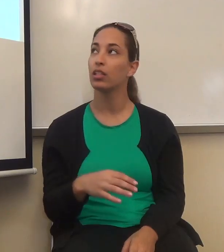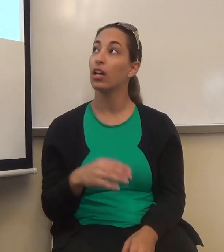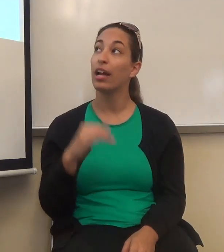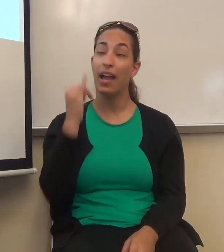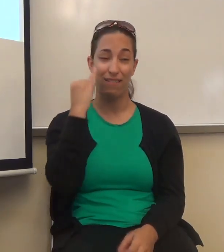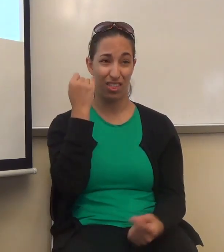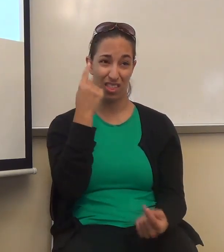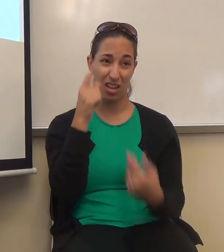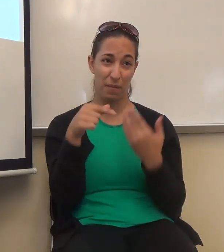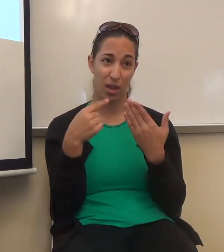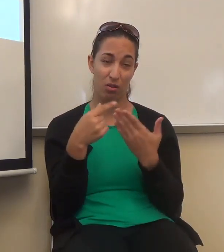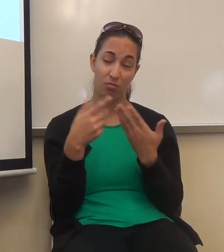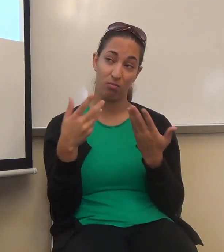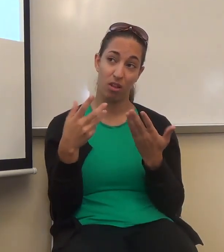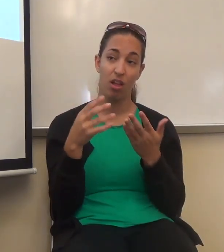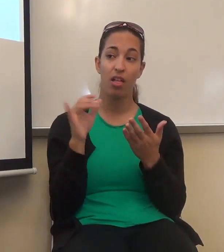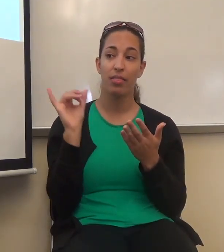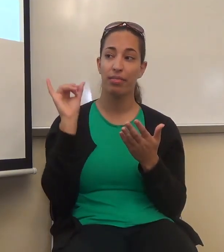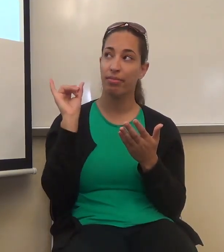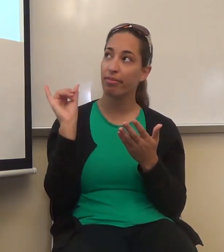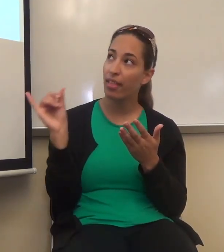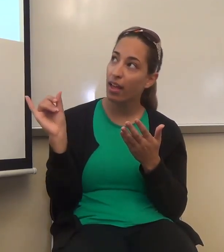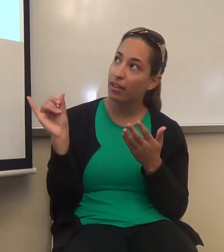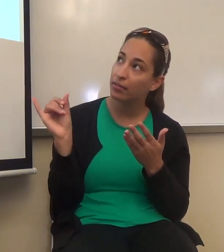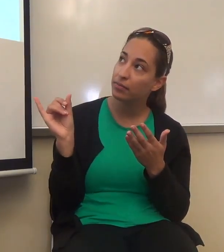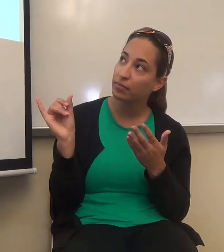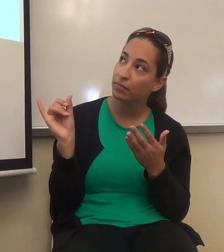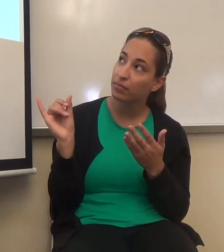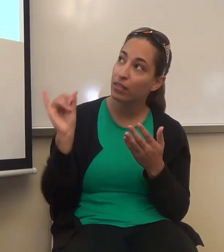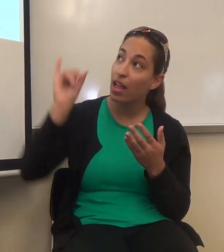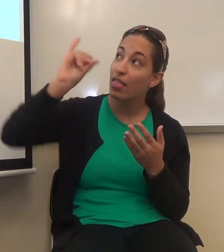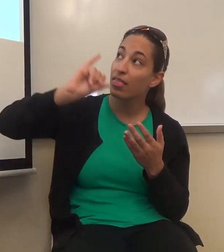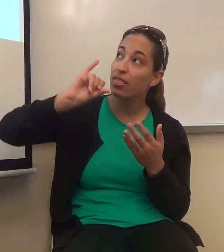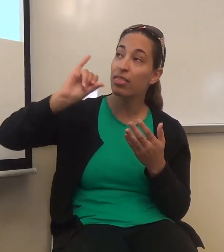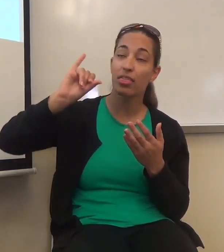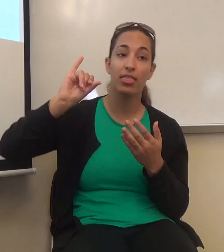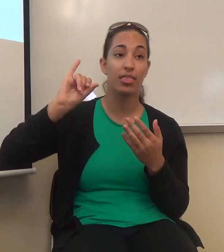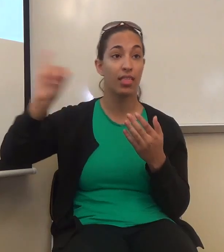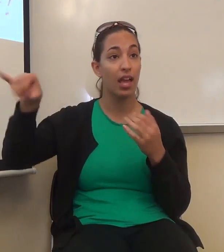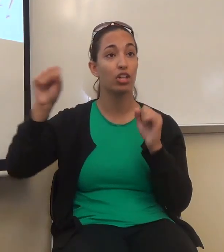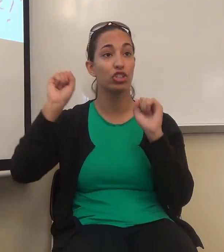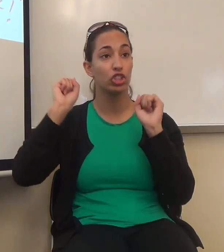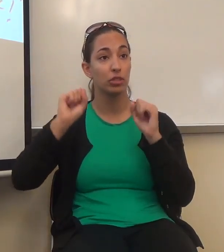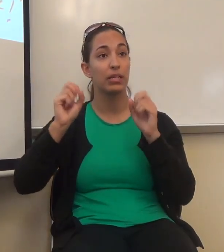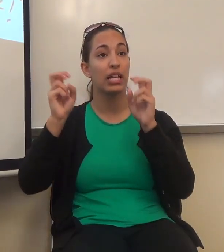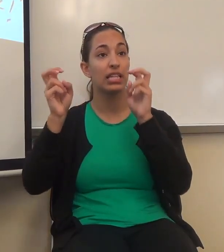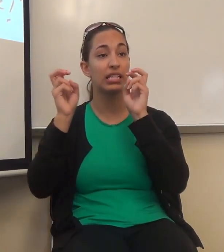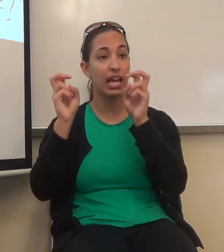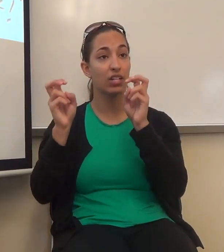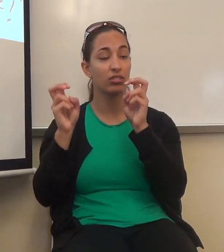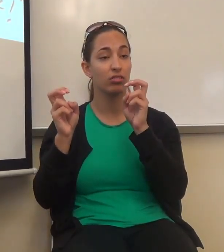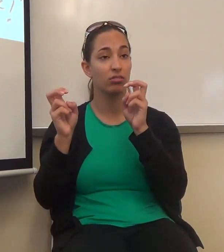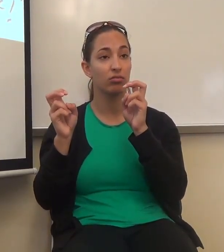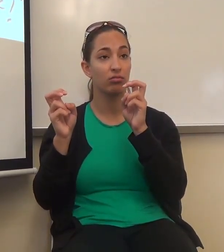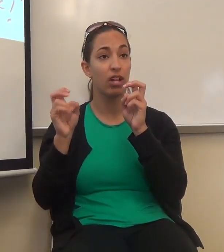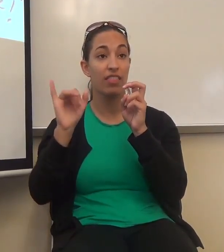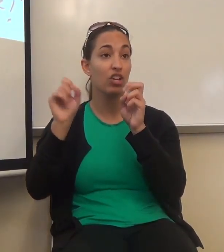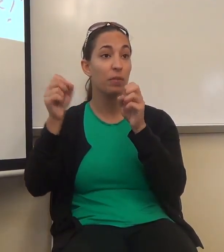that is, or can be, the title of your list. Wildlife being killed.